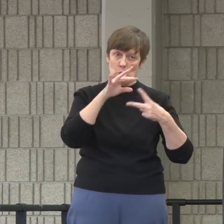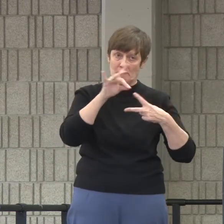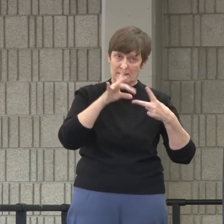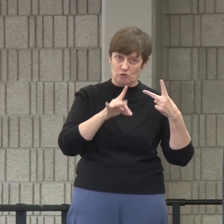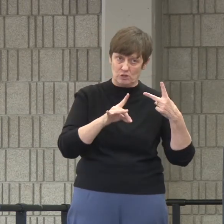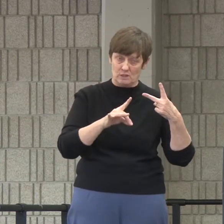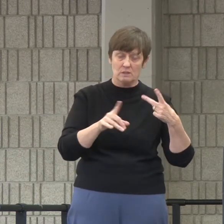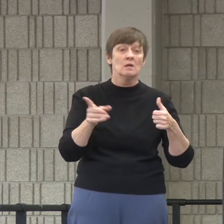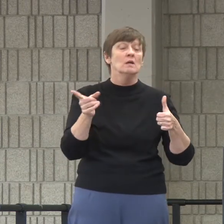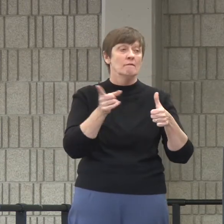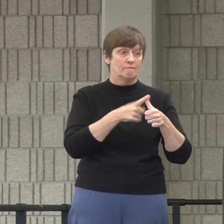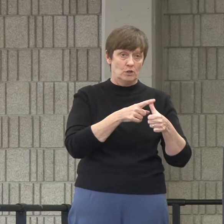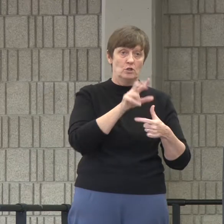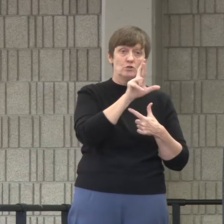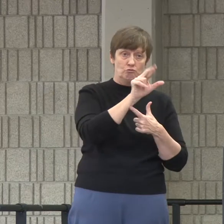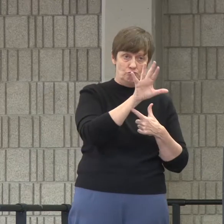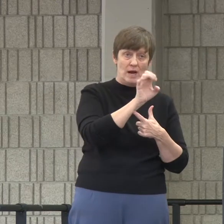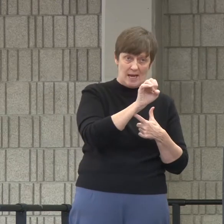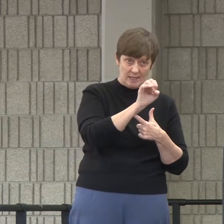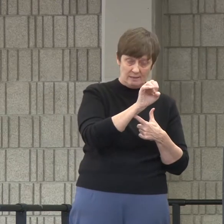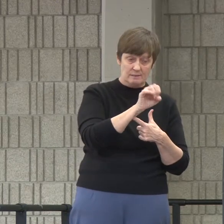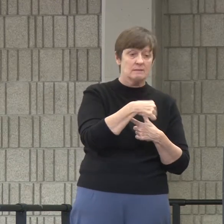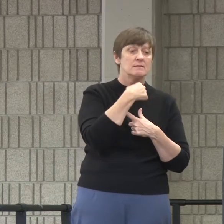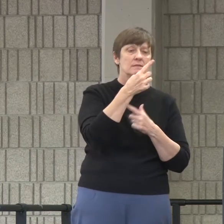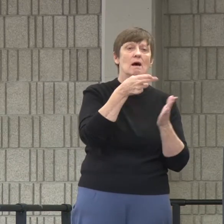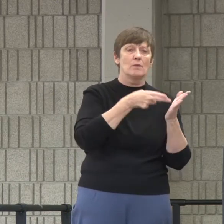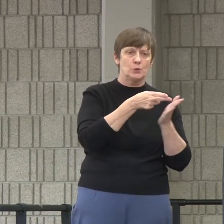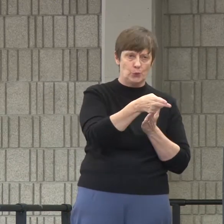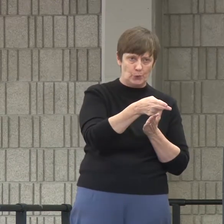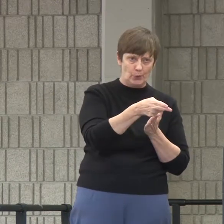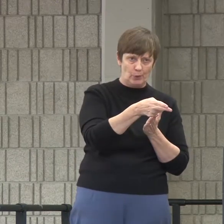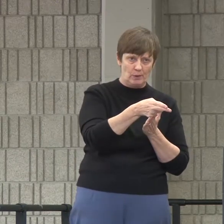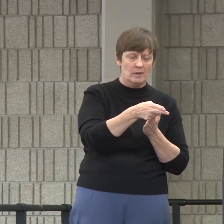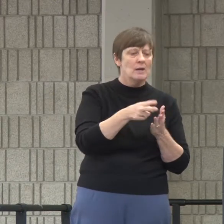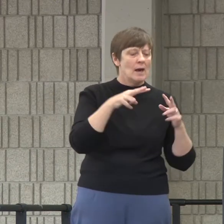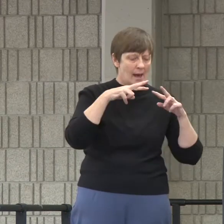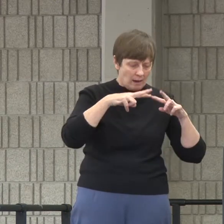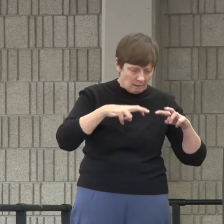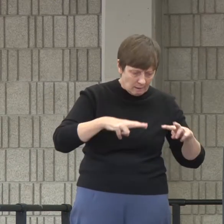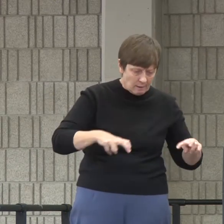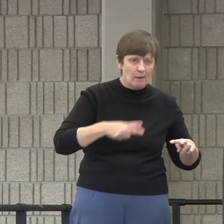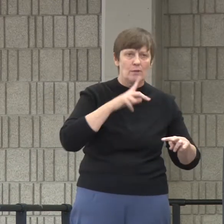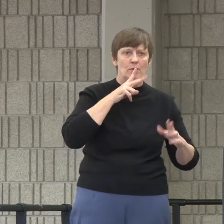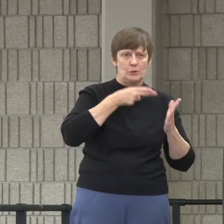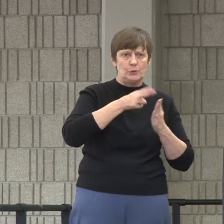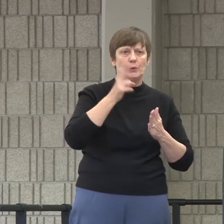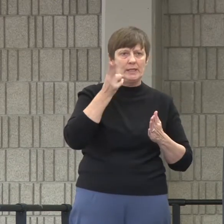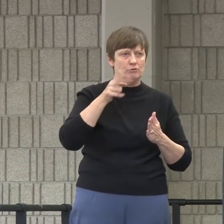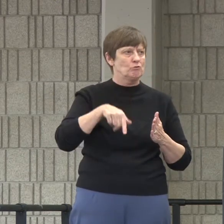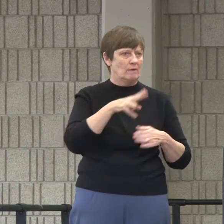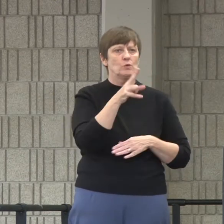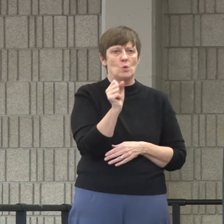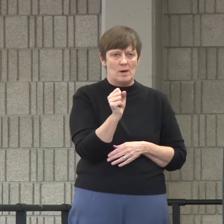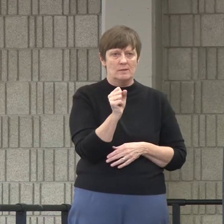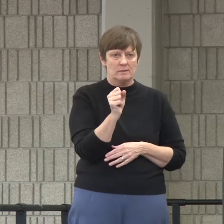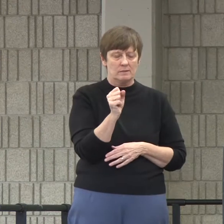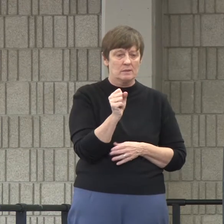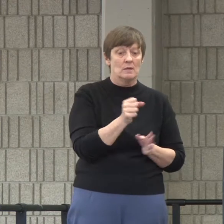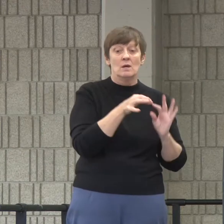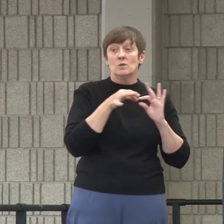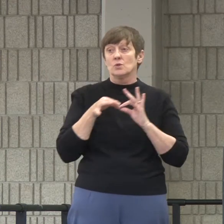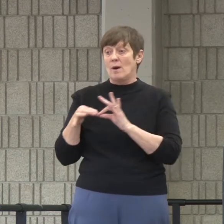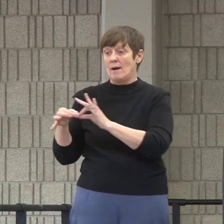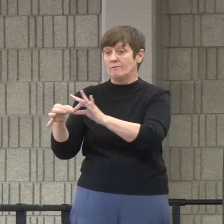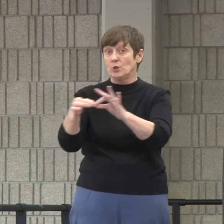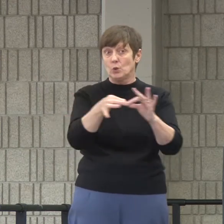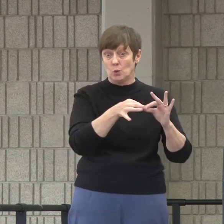the dialogue on race, we need to tell the truth, and we need to examine the true history of the country. To have unity, we